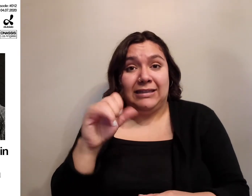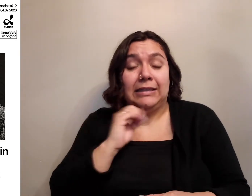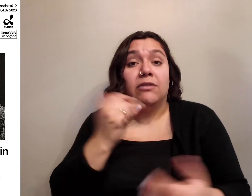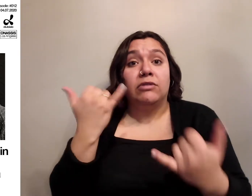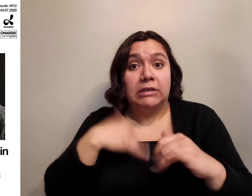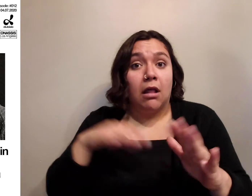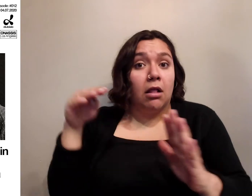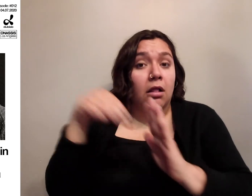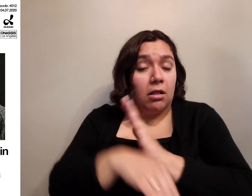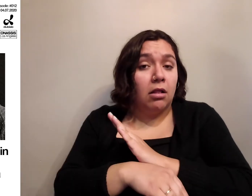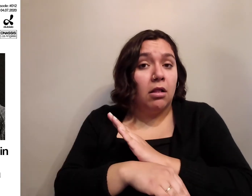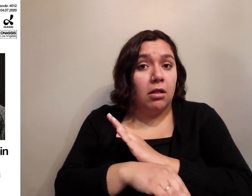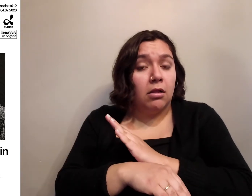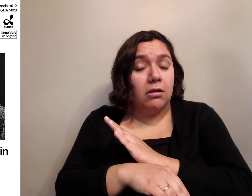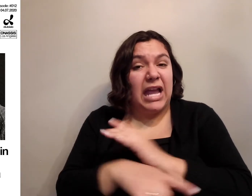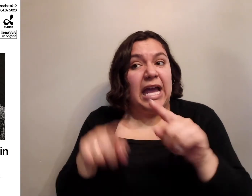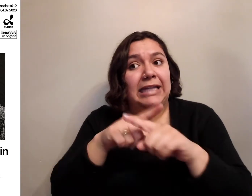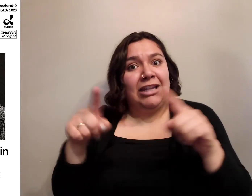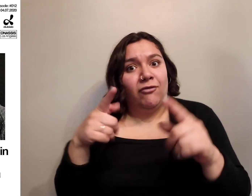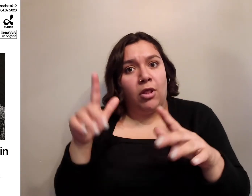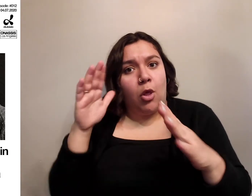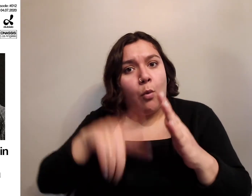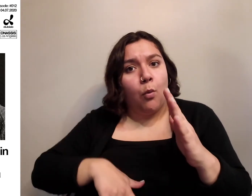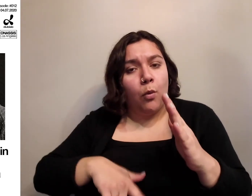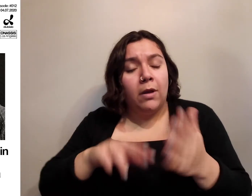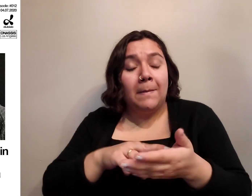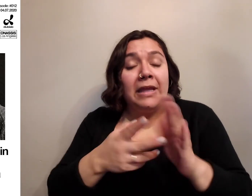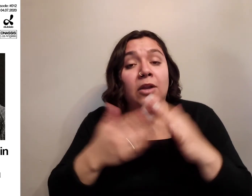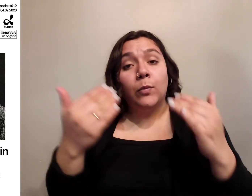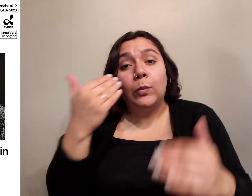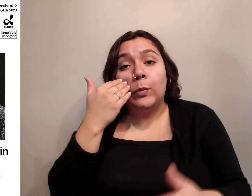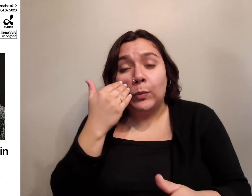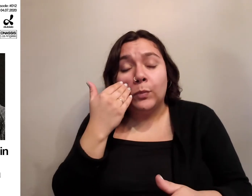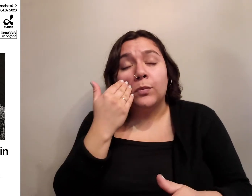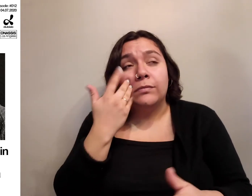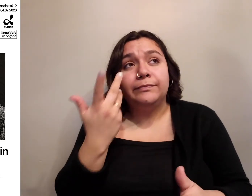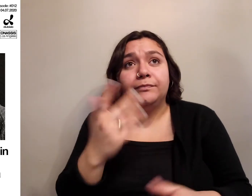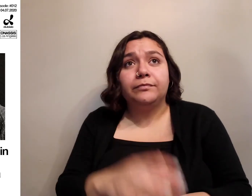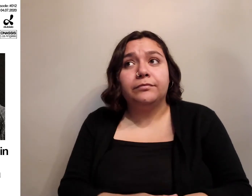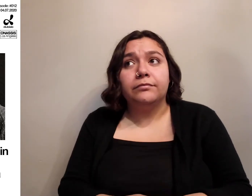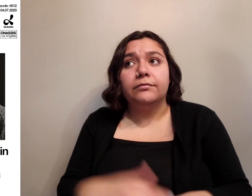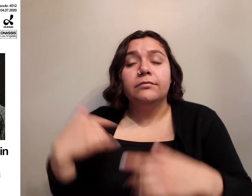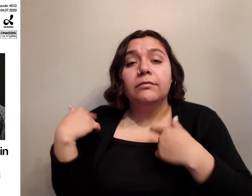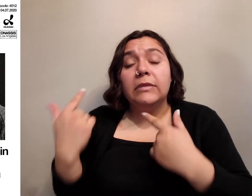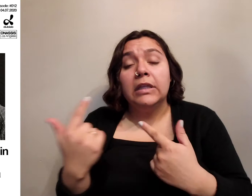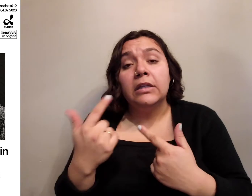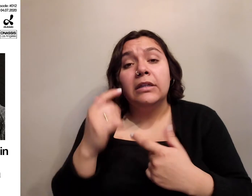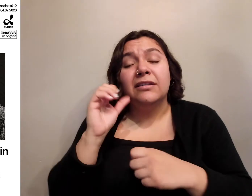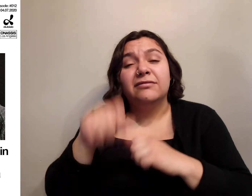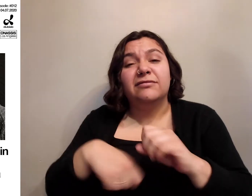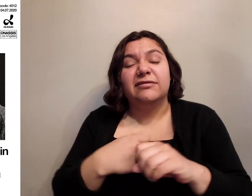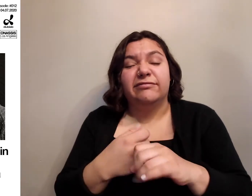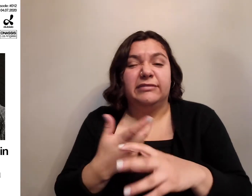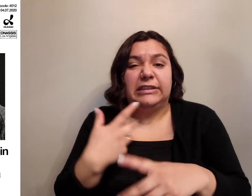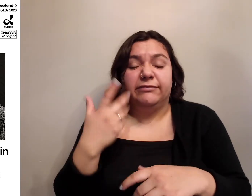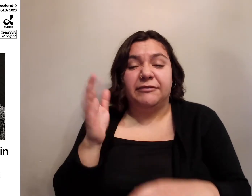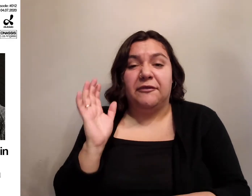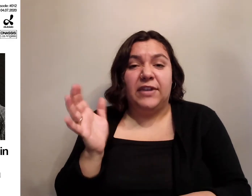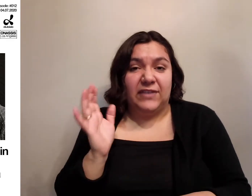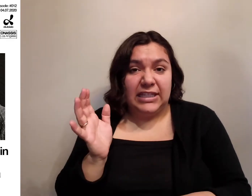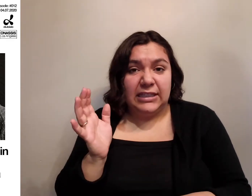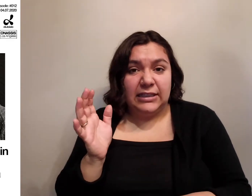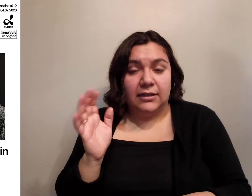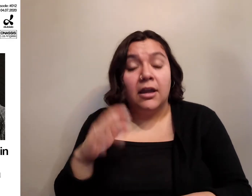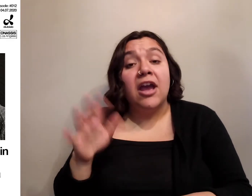to an all-time new low. We know that at least since the 1950s, Black unemployment